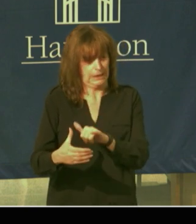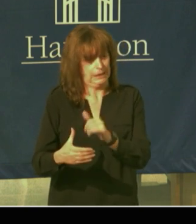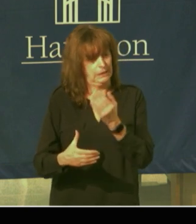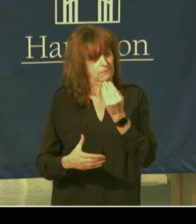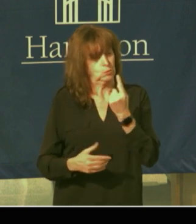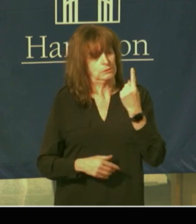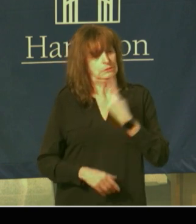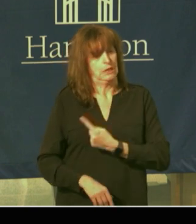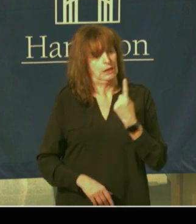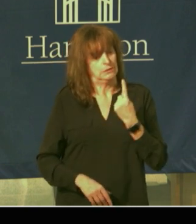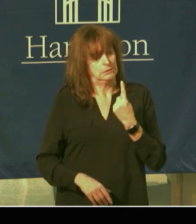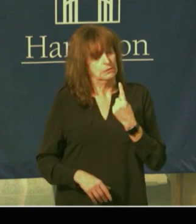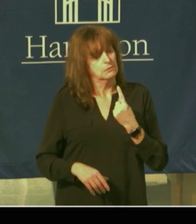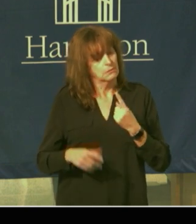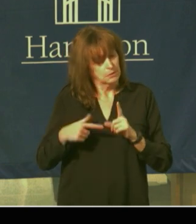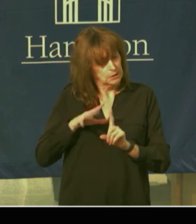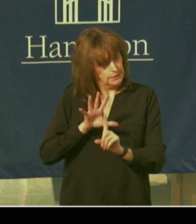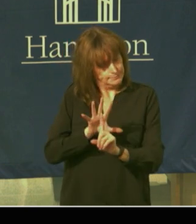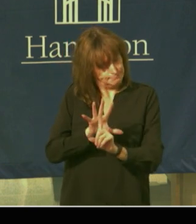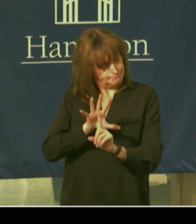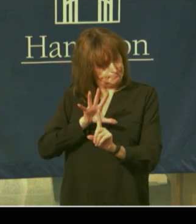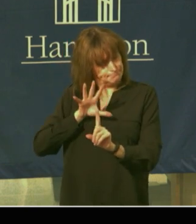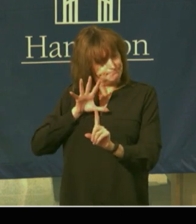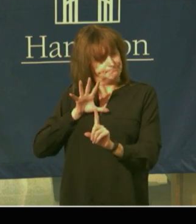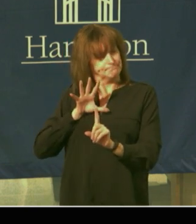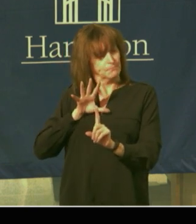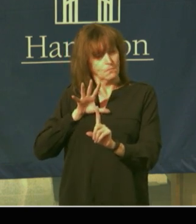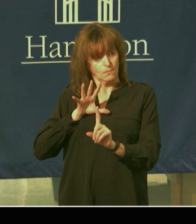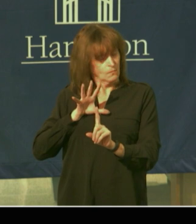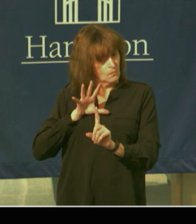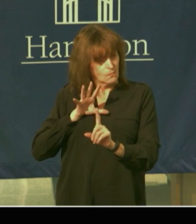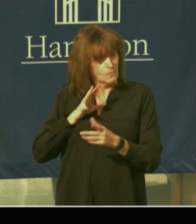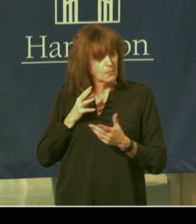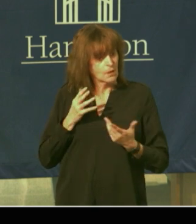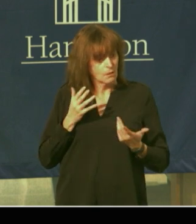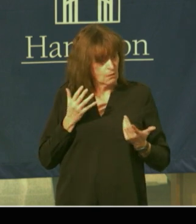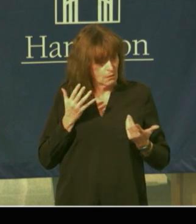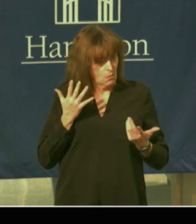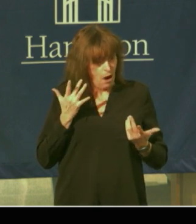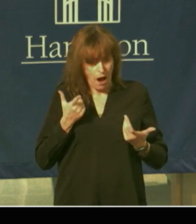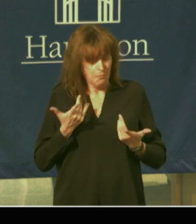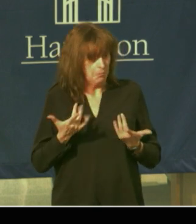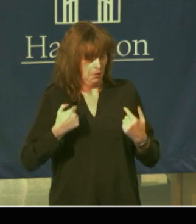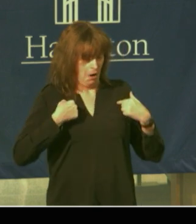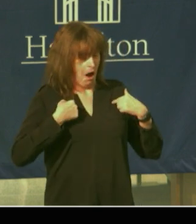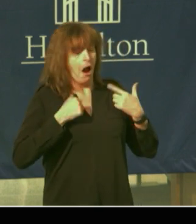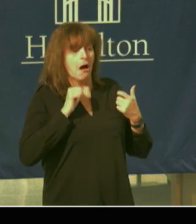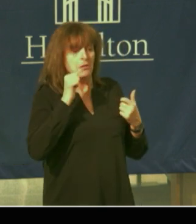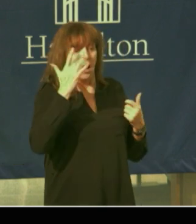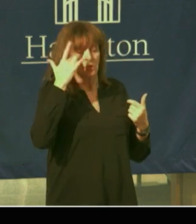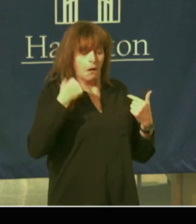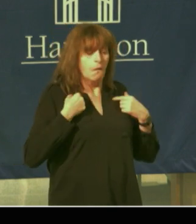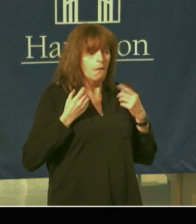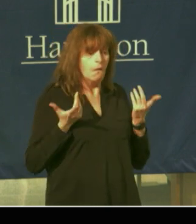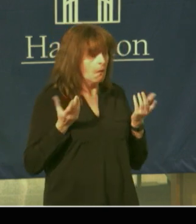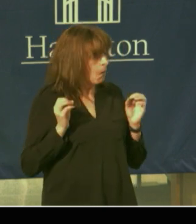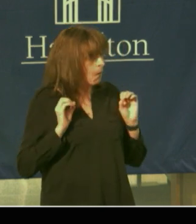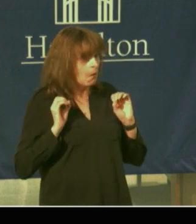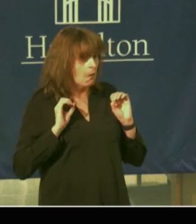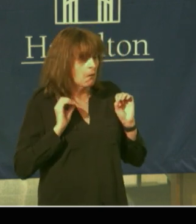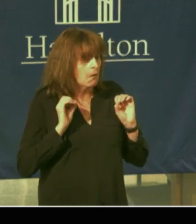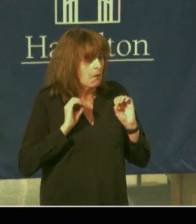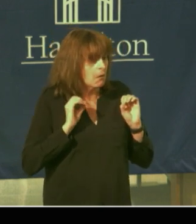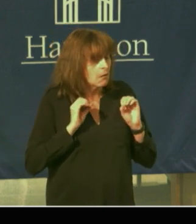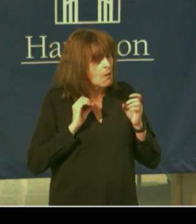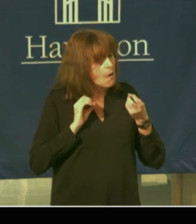away. Some of them, the majority aren't going to be infected, but for those minority, and they're not going to know right out of the gate. So we